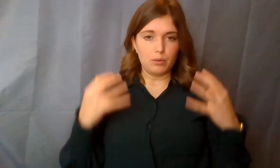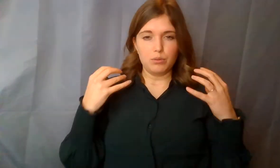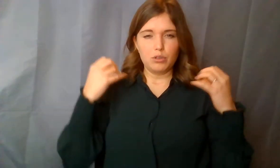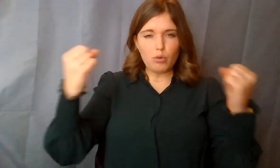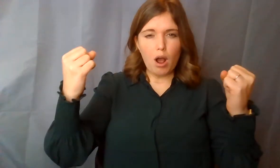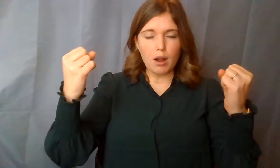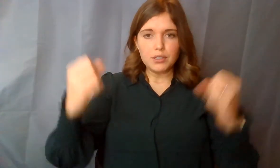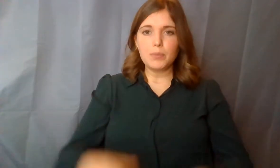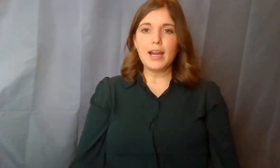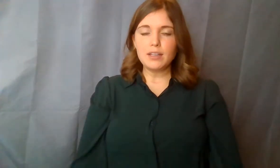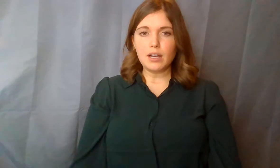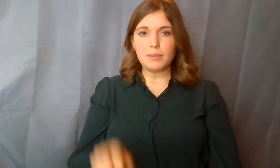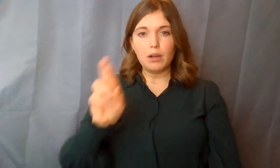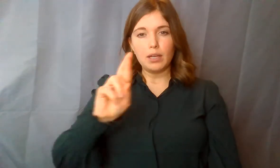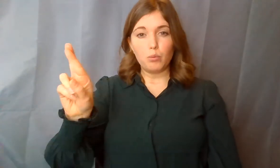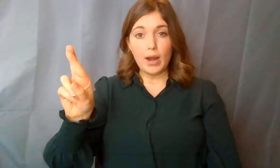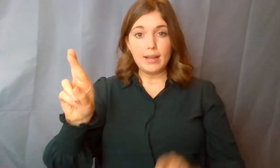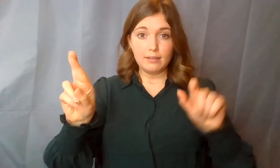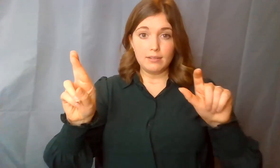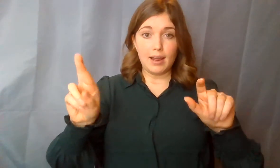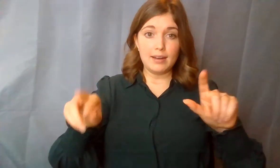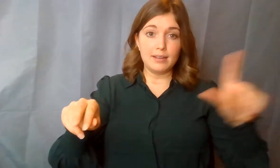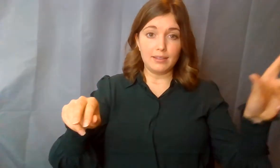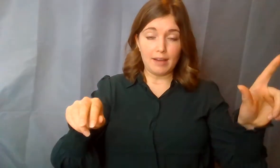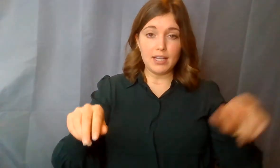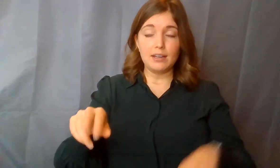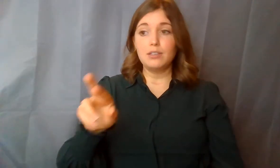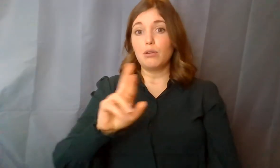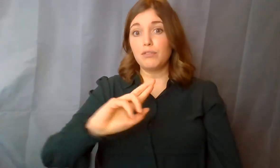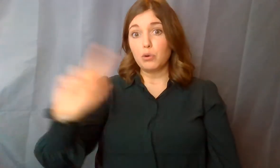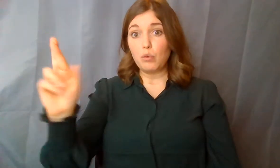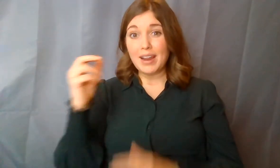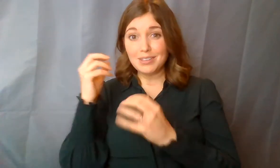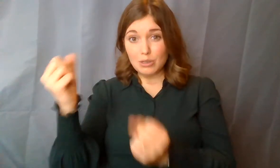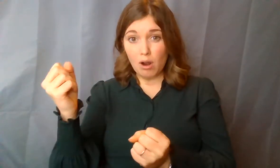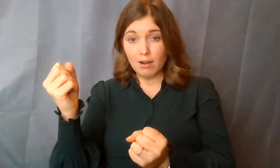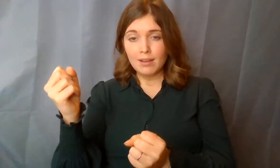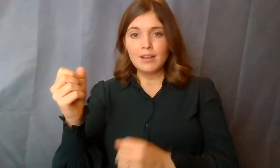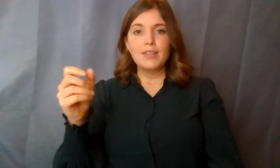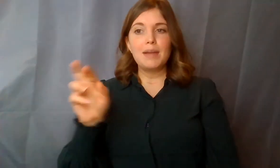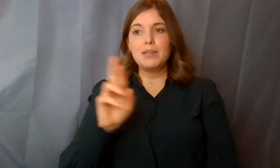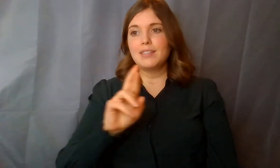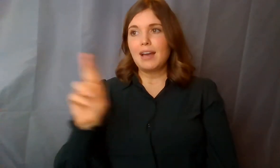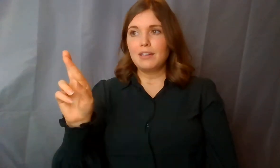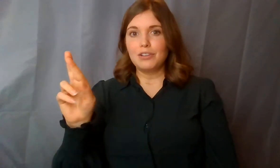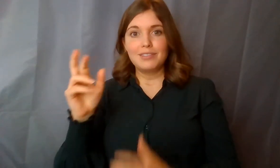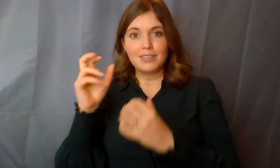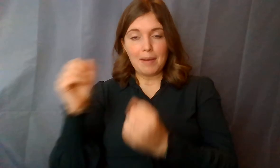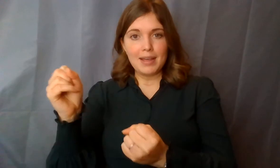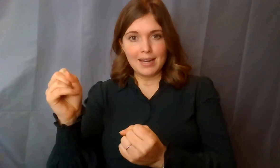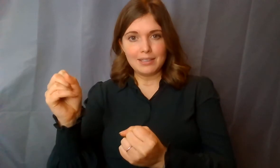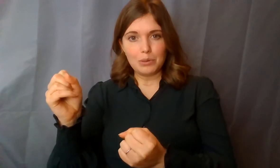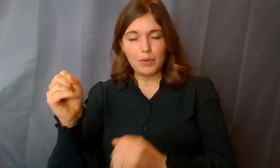So strong. So we kind of talked about like right-handed and left-handed. So if you're right strong, that means that your dominant hand is your